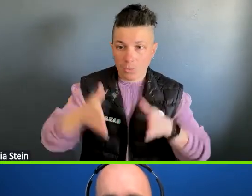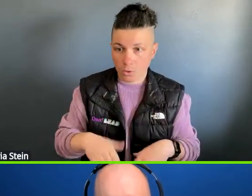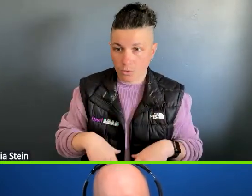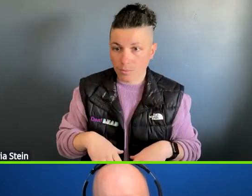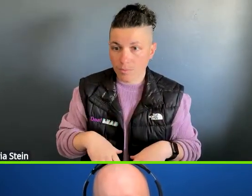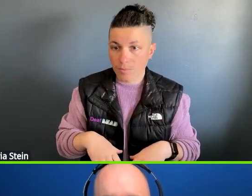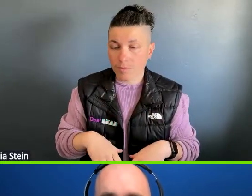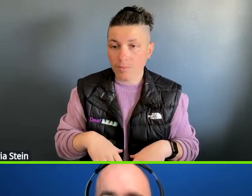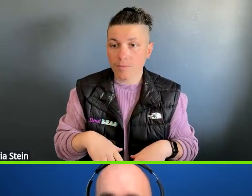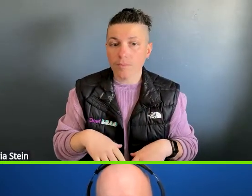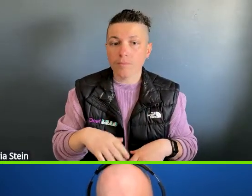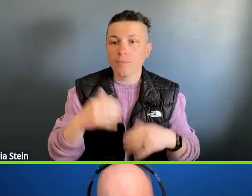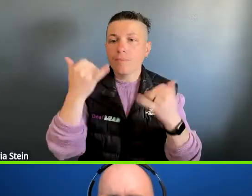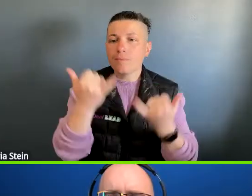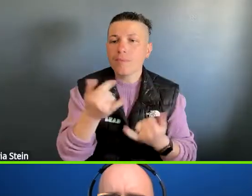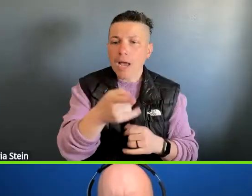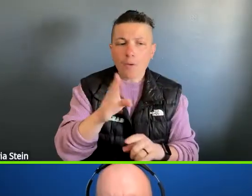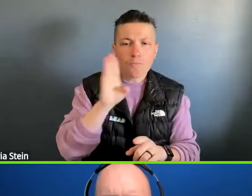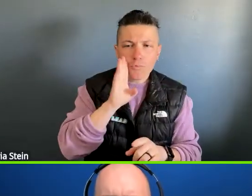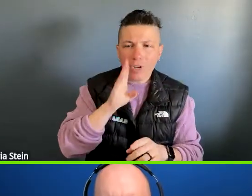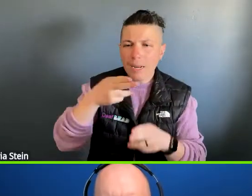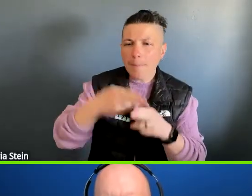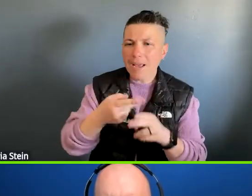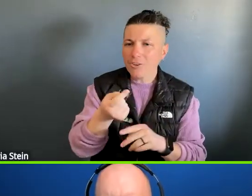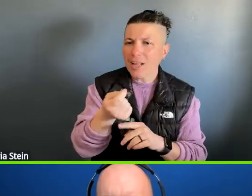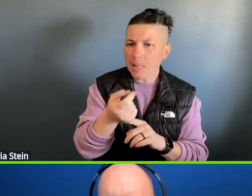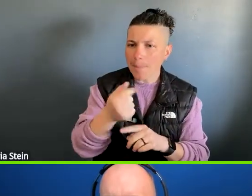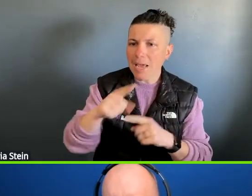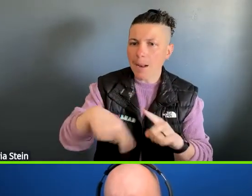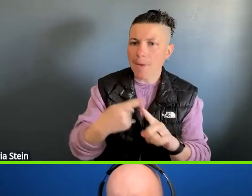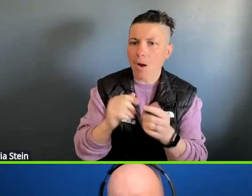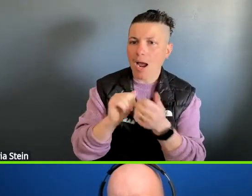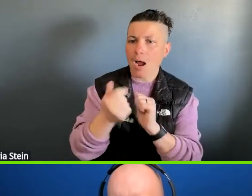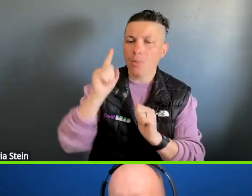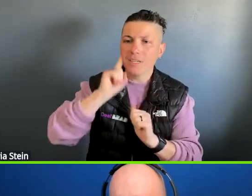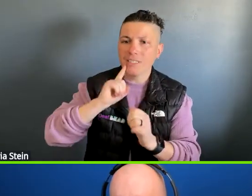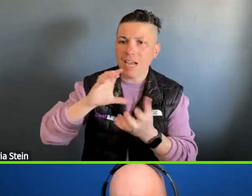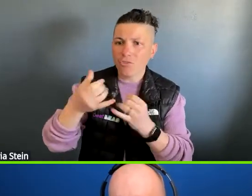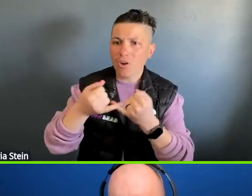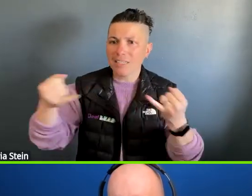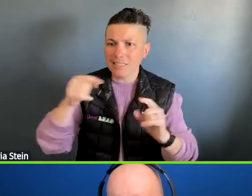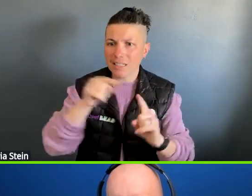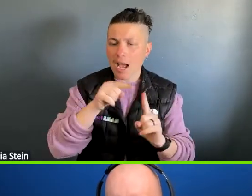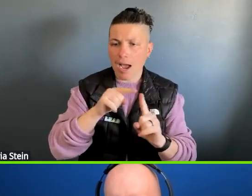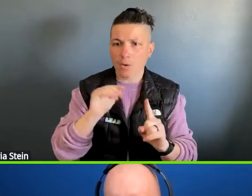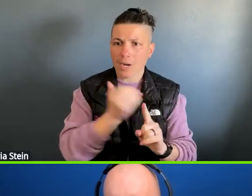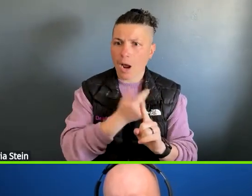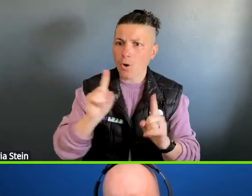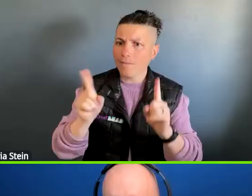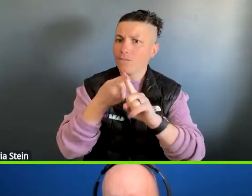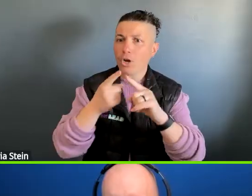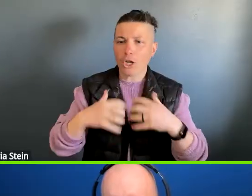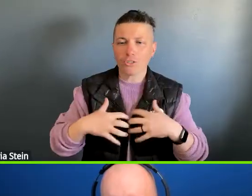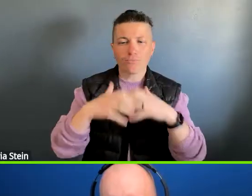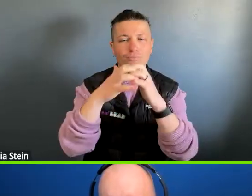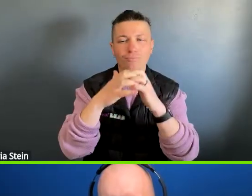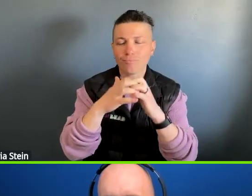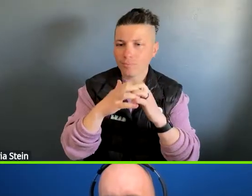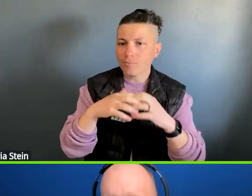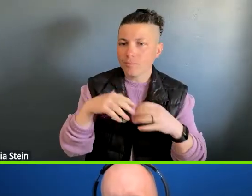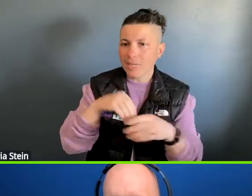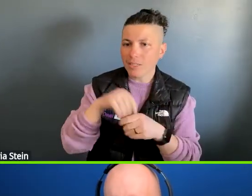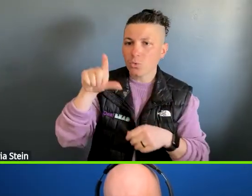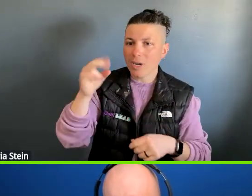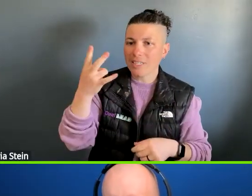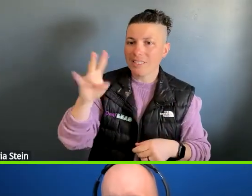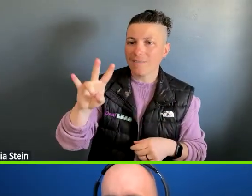to the next available crisis counselor. So Brittany mentioned a little bit about how the Deaf Crisis Line operates, and